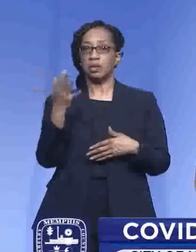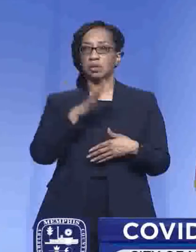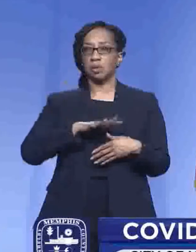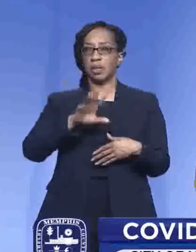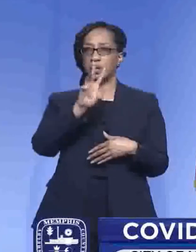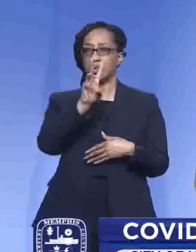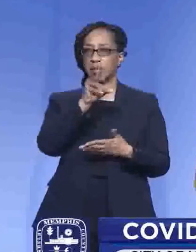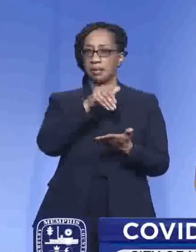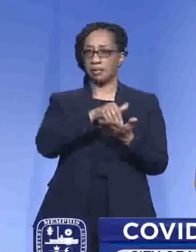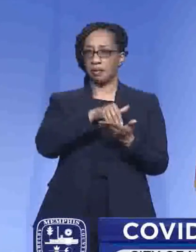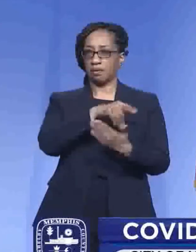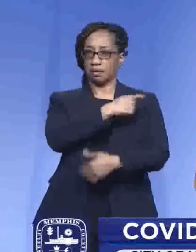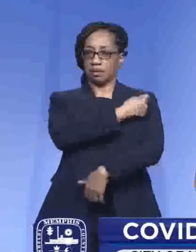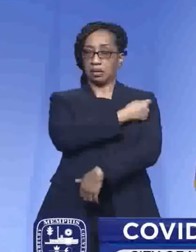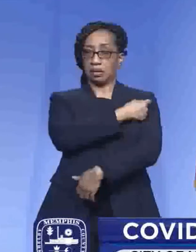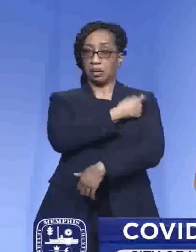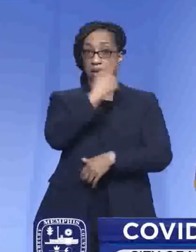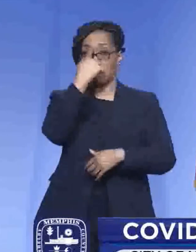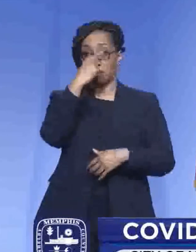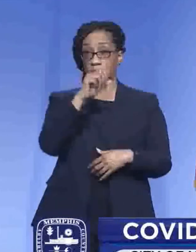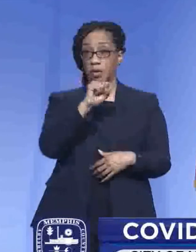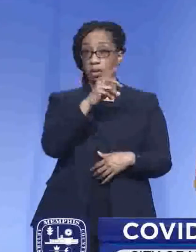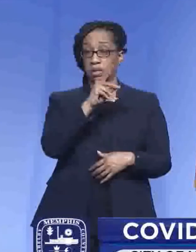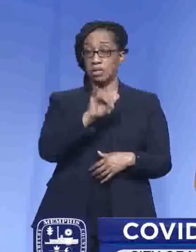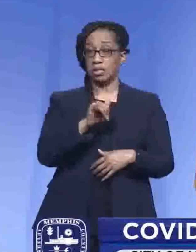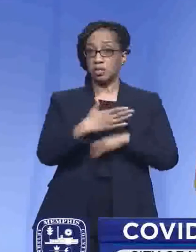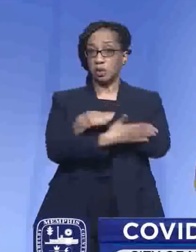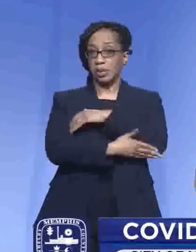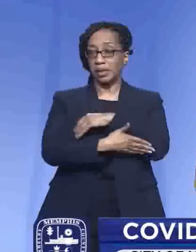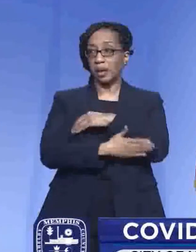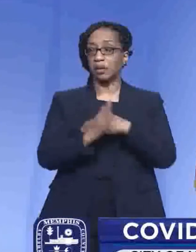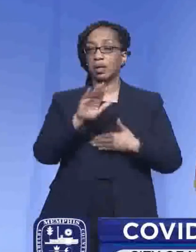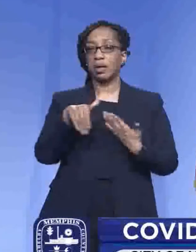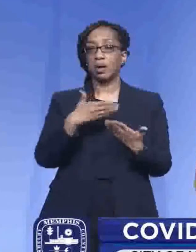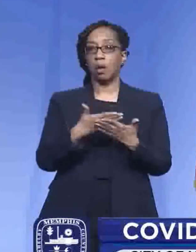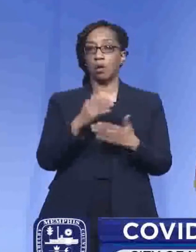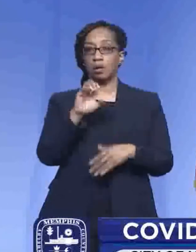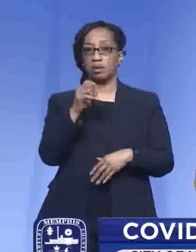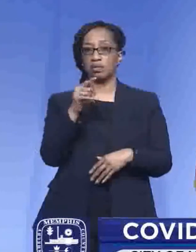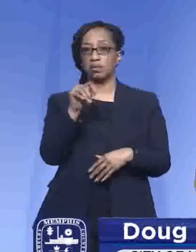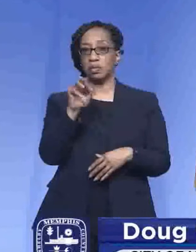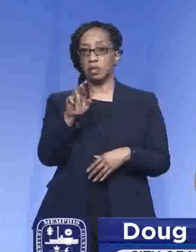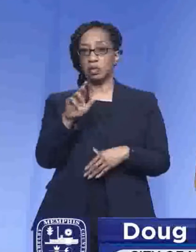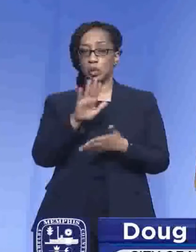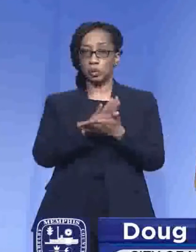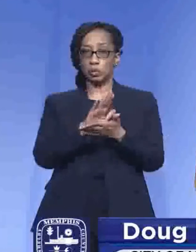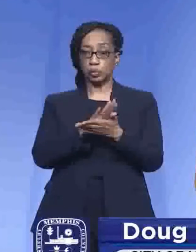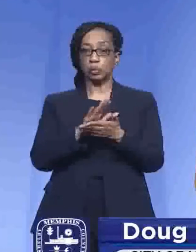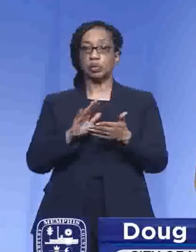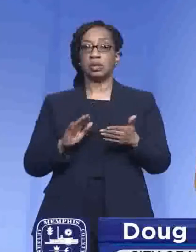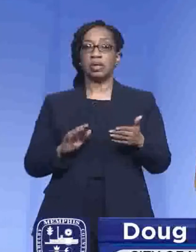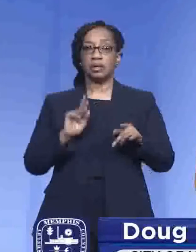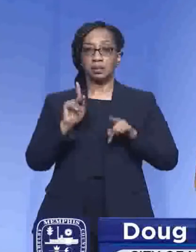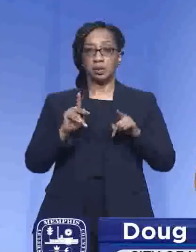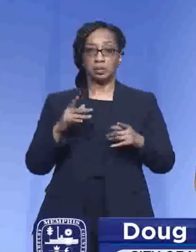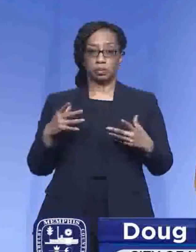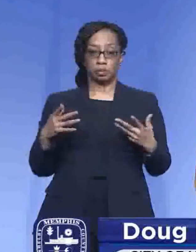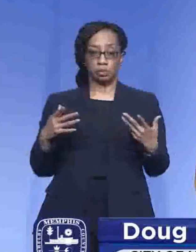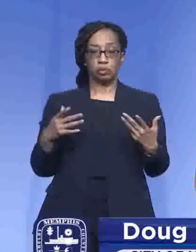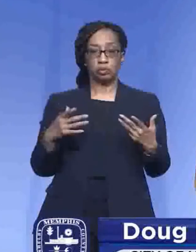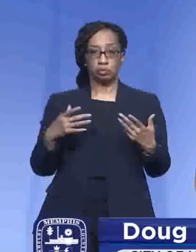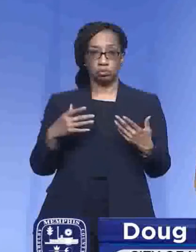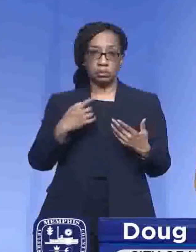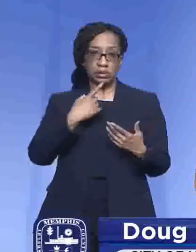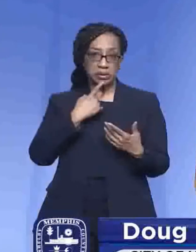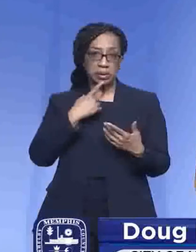6,000 vaccines for Shelby County and all of the charter schools, and that represents the population who has agreed to take the vaccination.